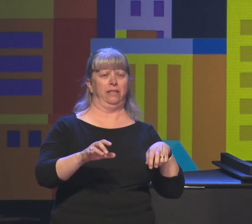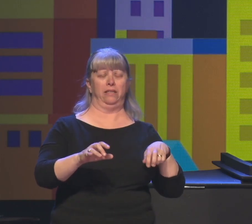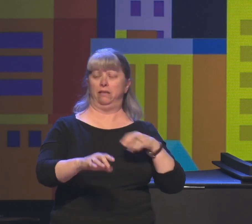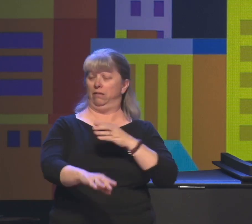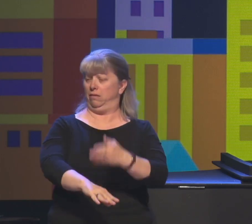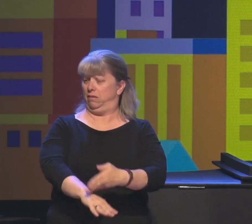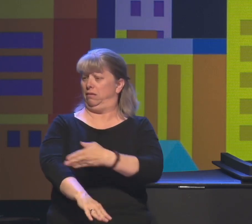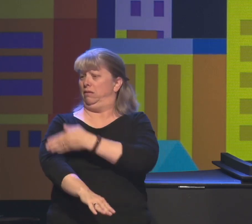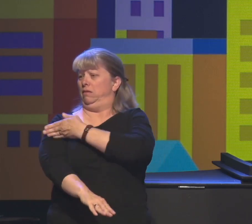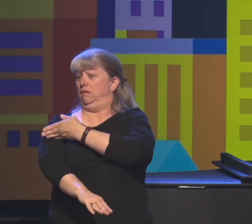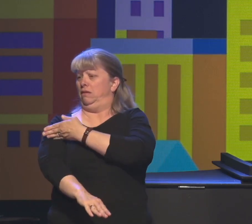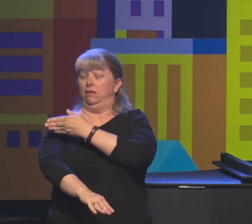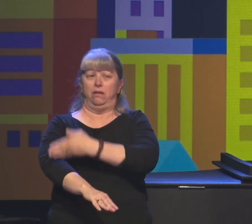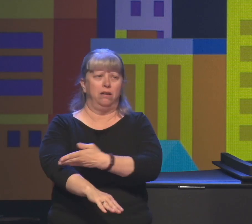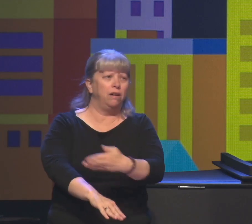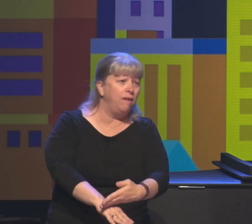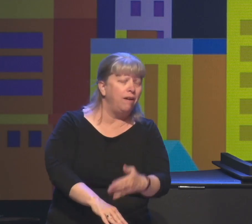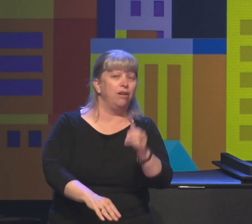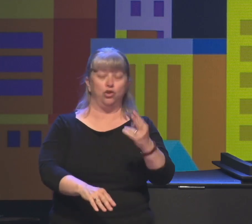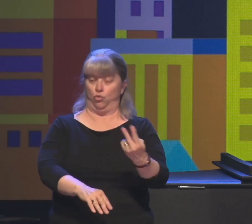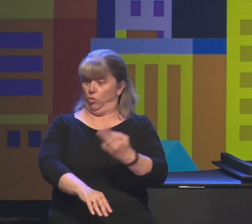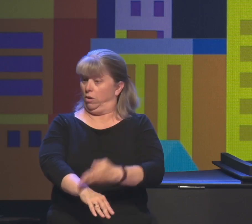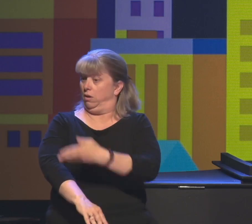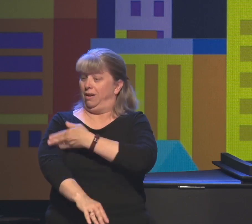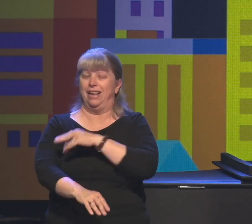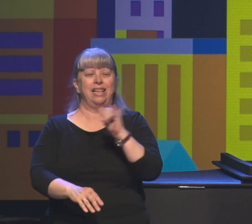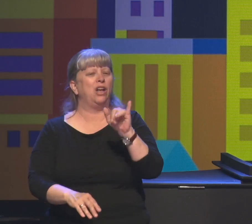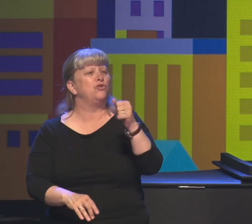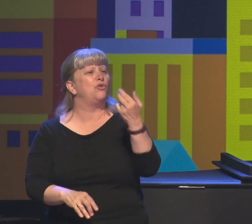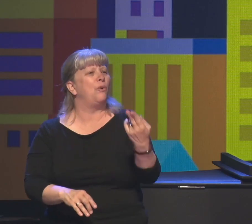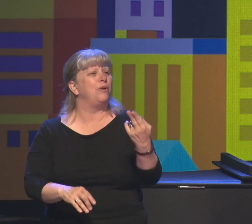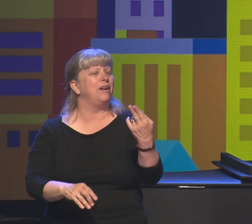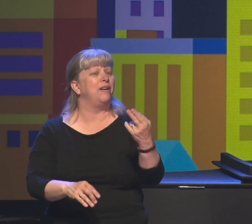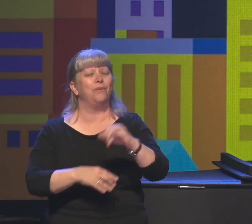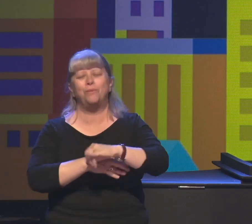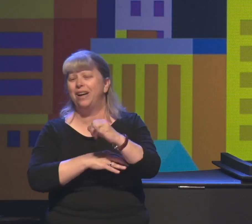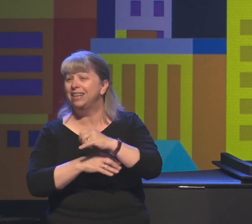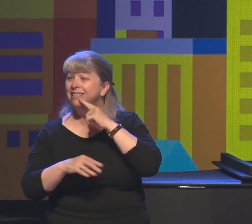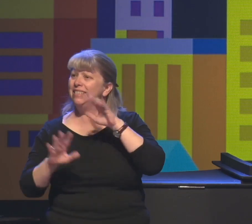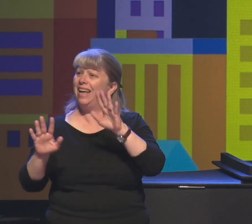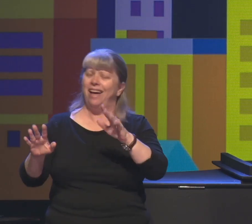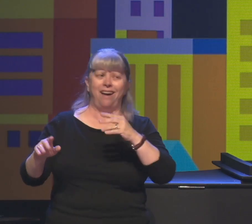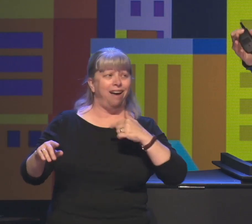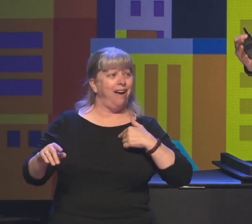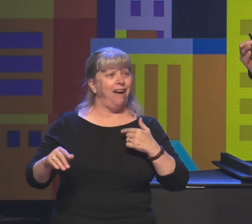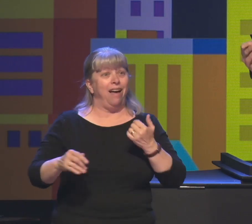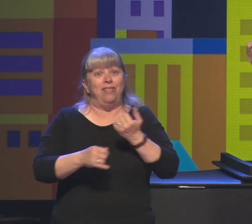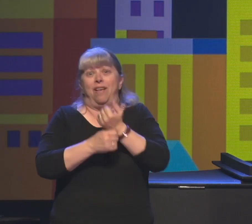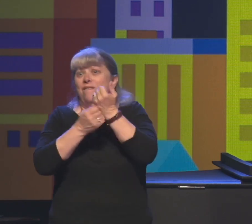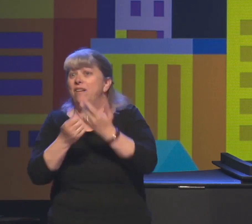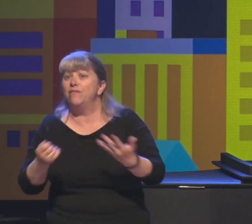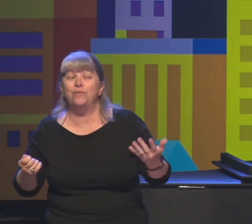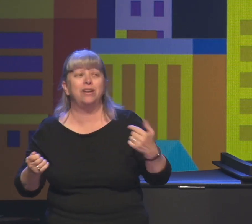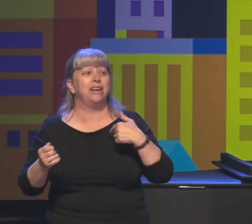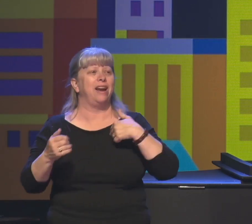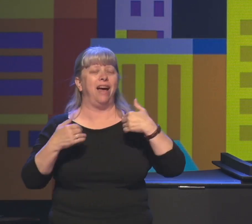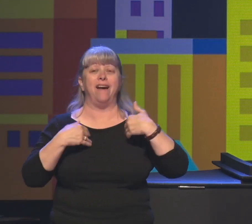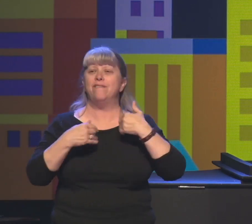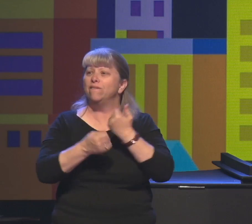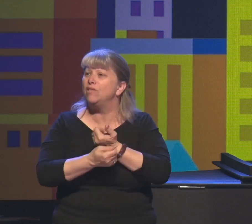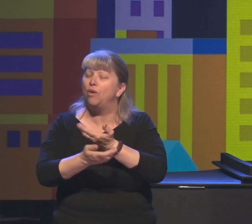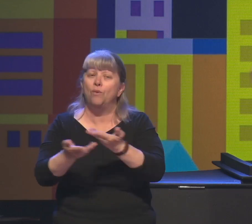the two-step forward passages of like Jonah that say, hey, I love everybody. I even